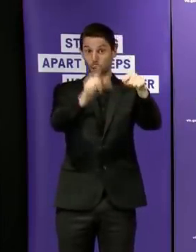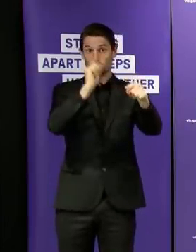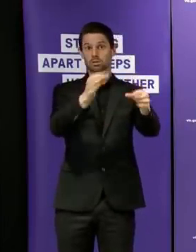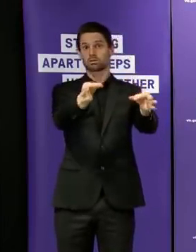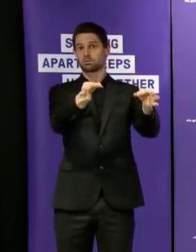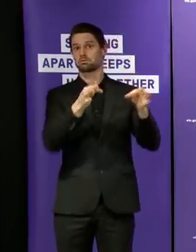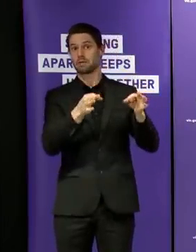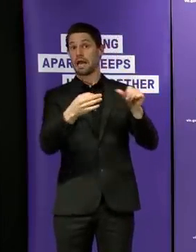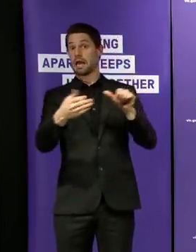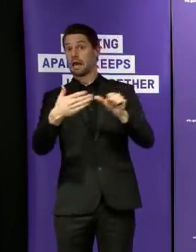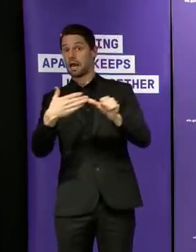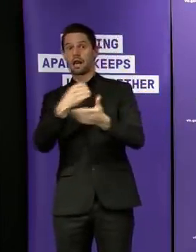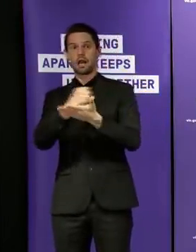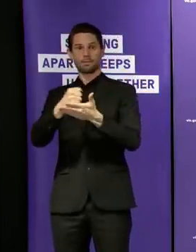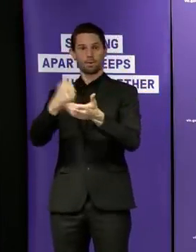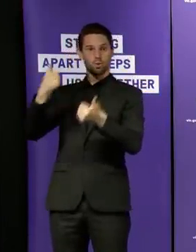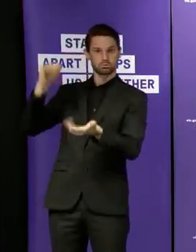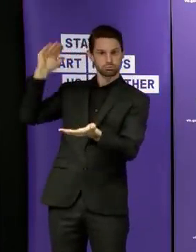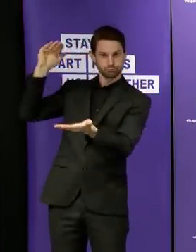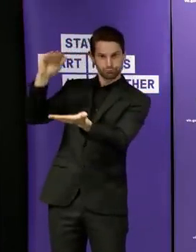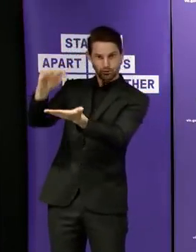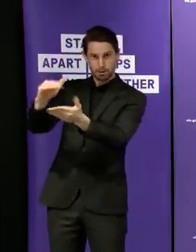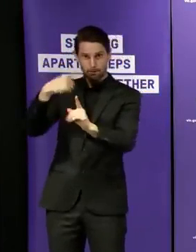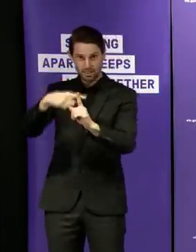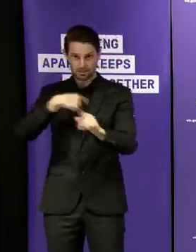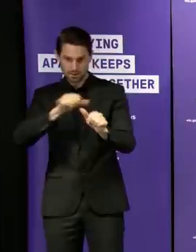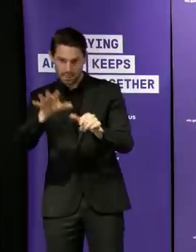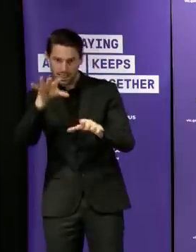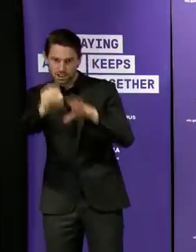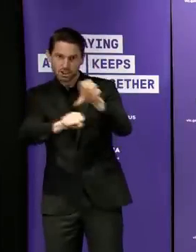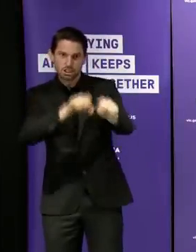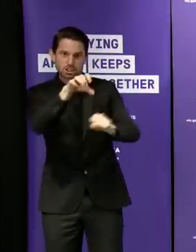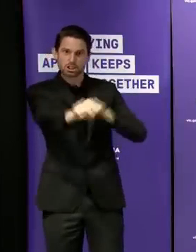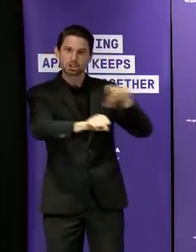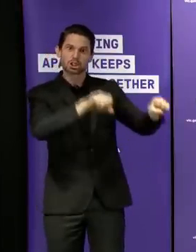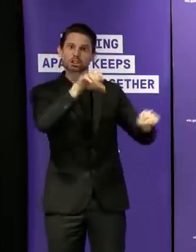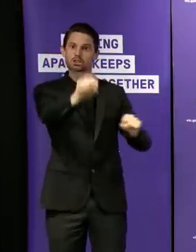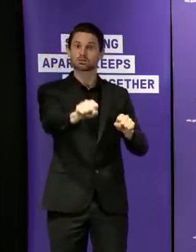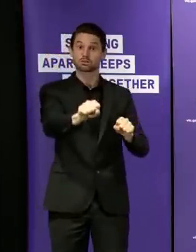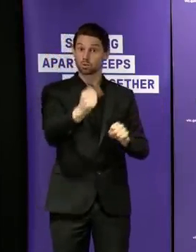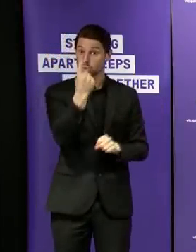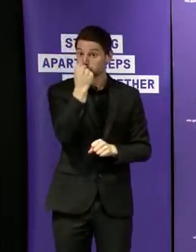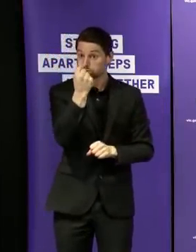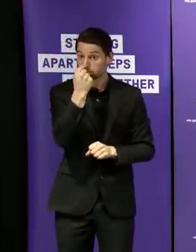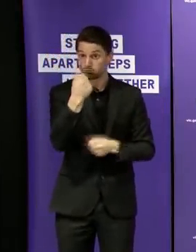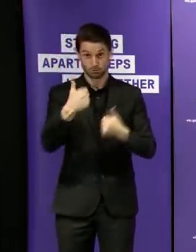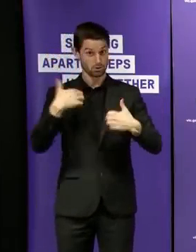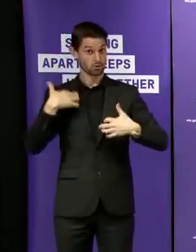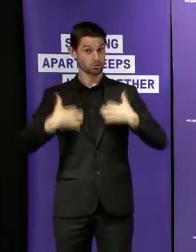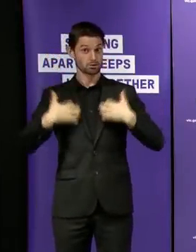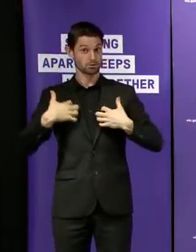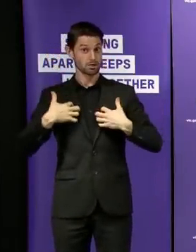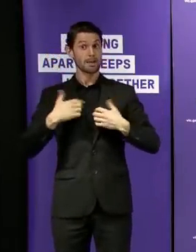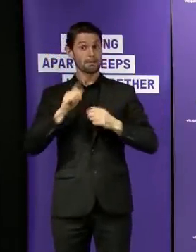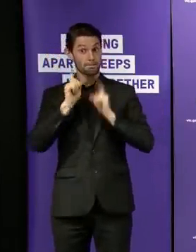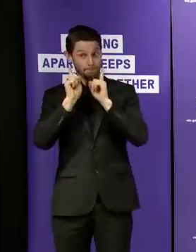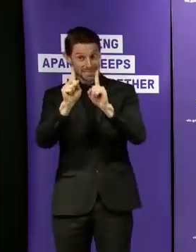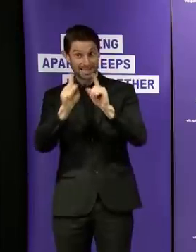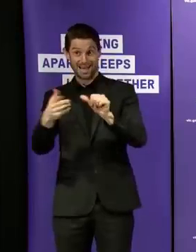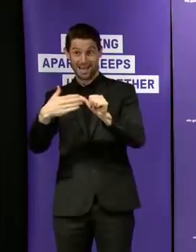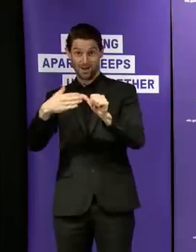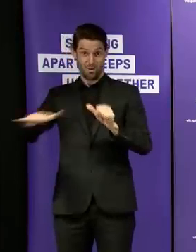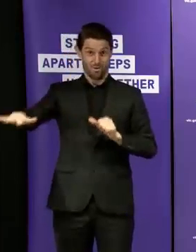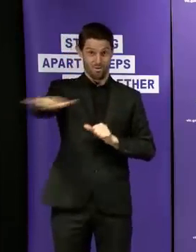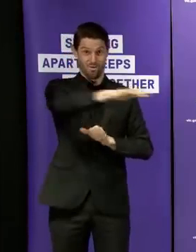days, we may be able to bring that forward. I don't want to speculate any further than that, and it's on us. It's